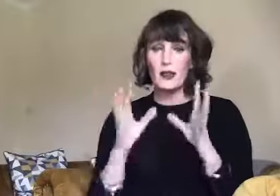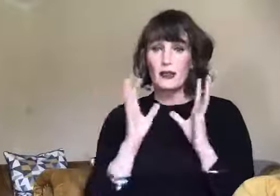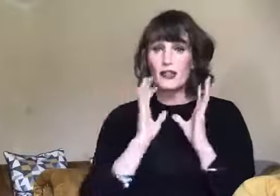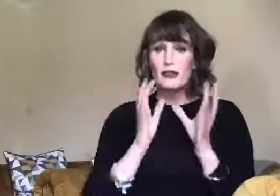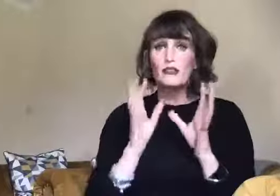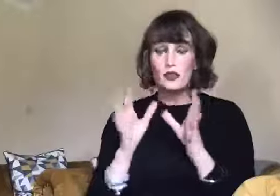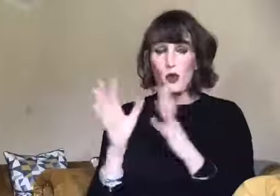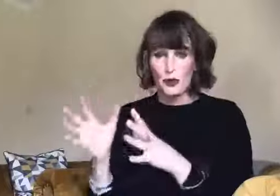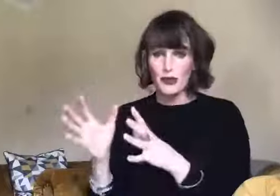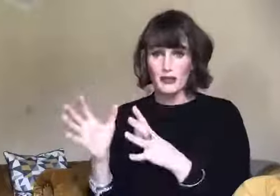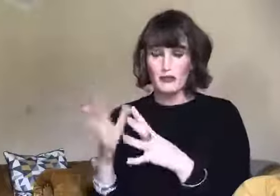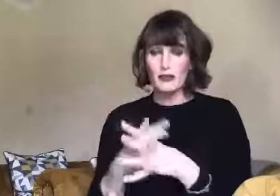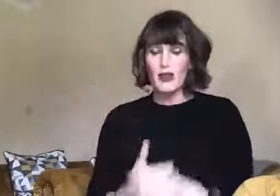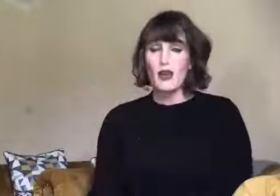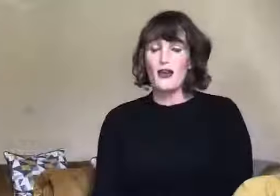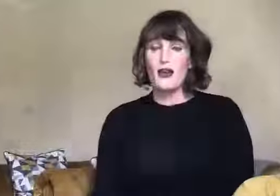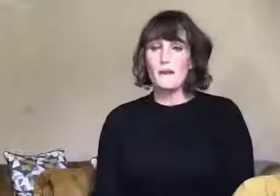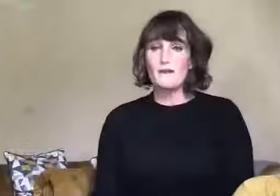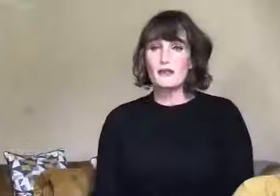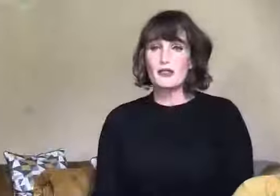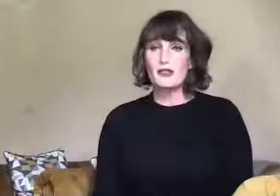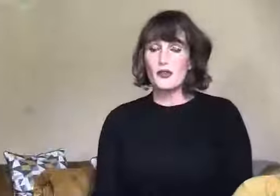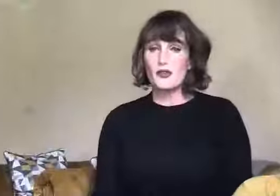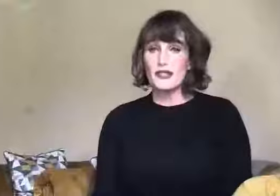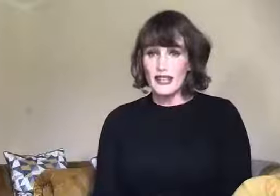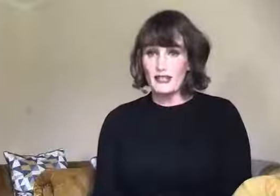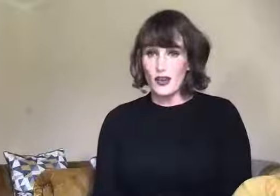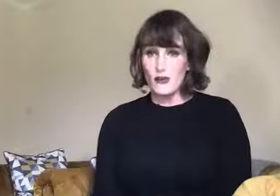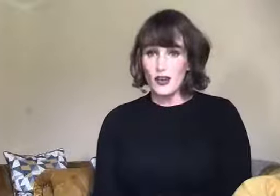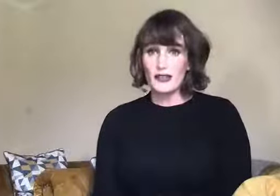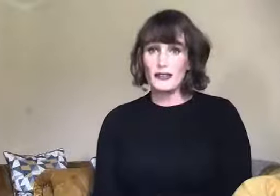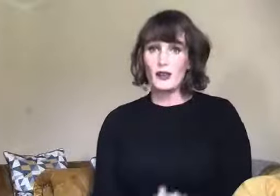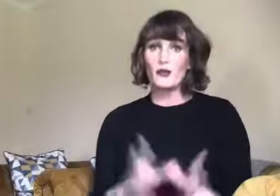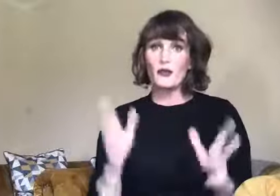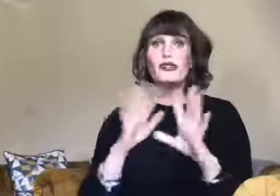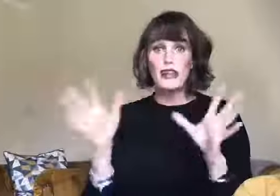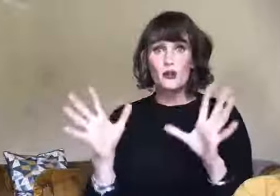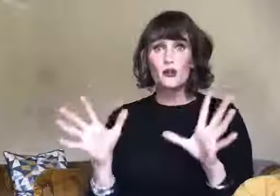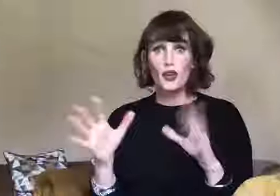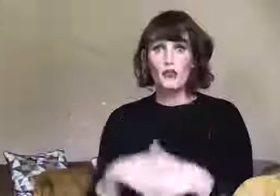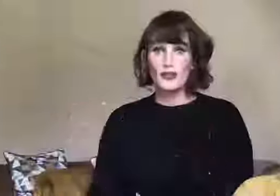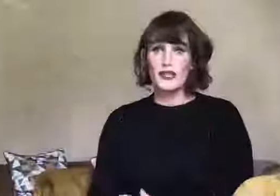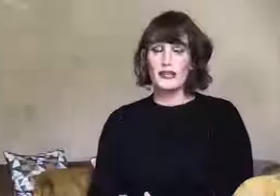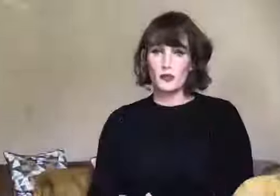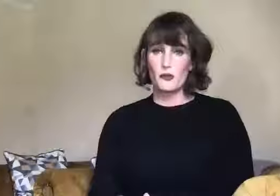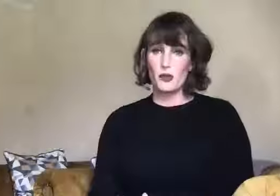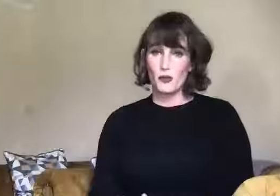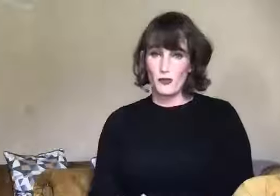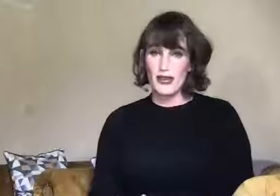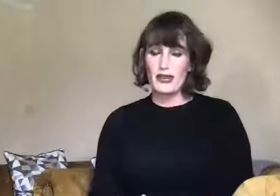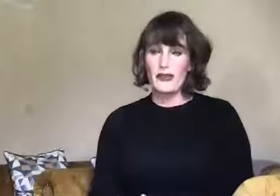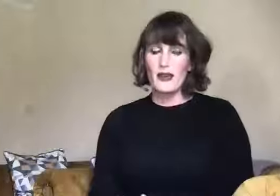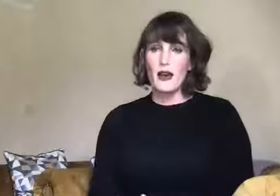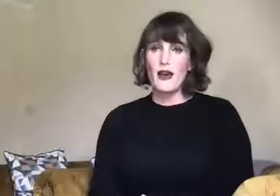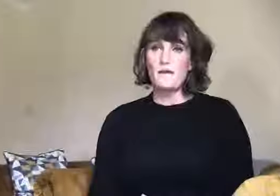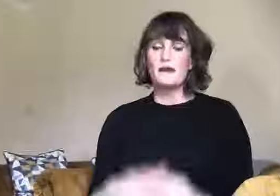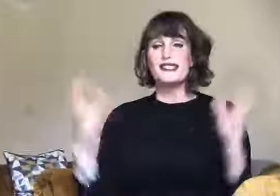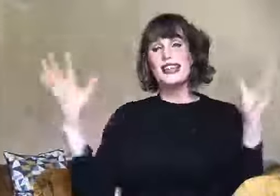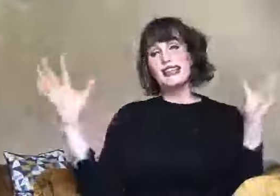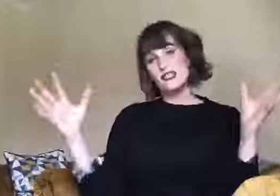I'm going to do different topics. So the next time I will let you all know what the next topic will be. But today is just